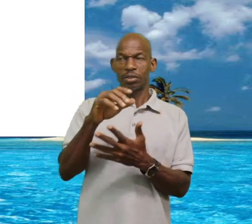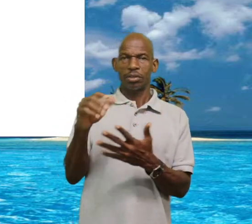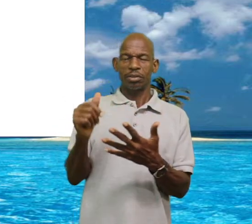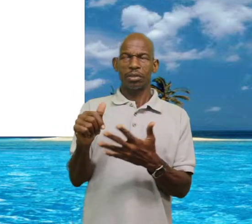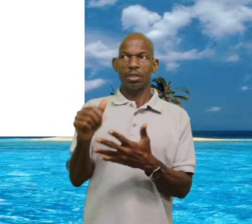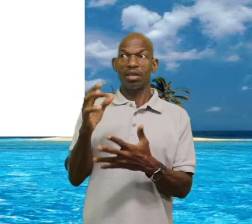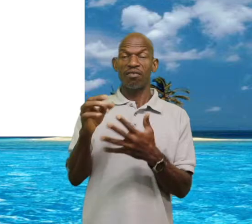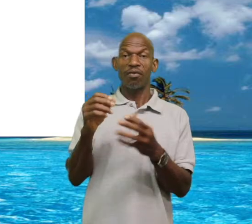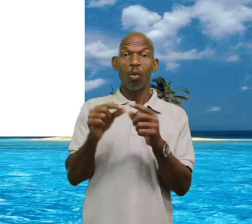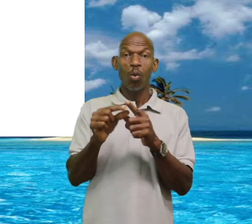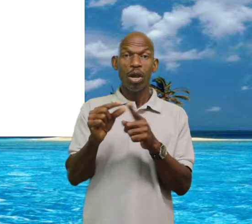B,